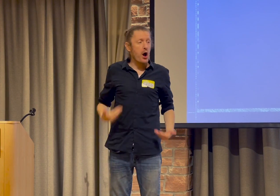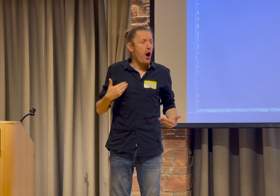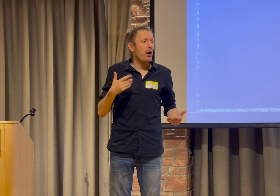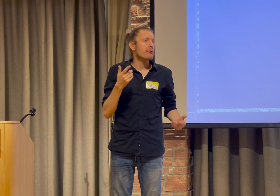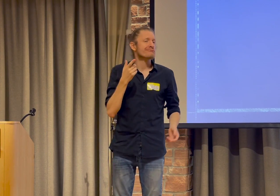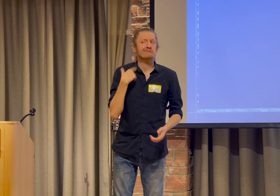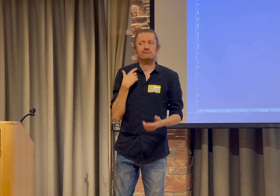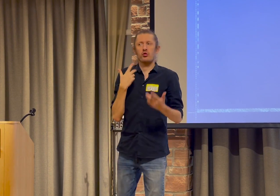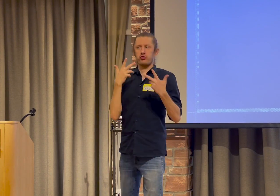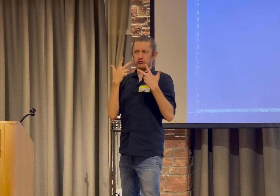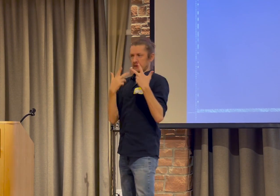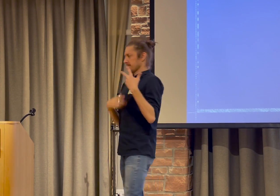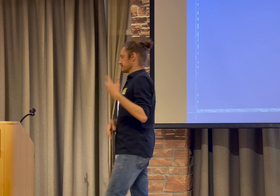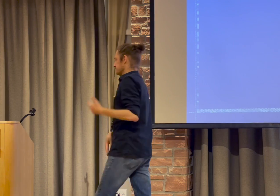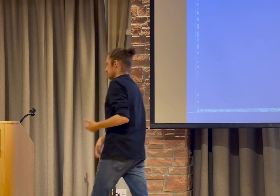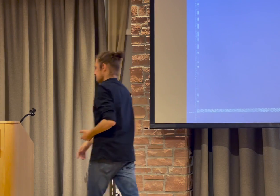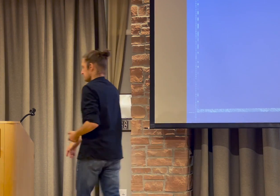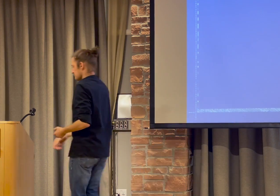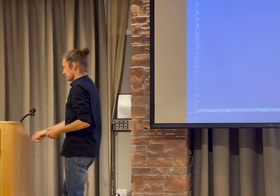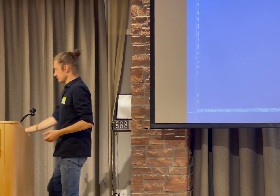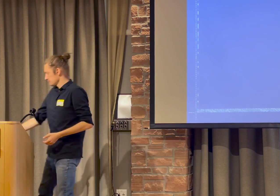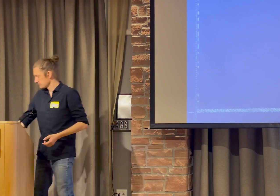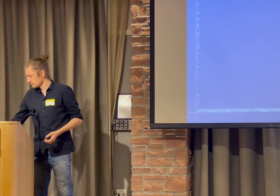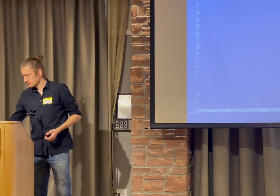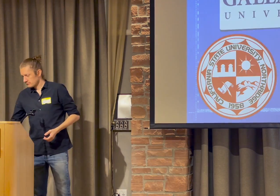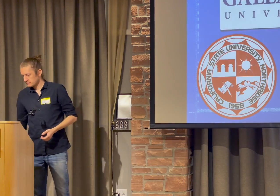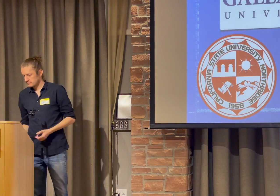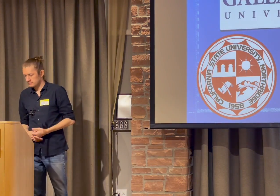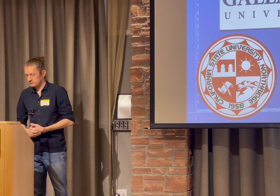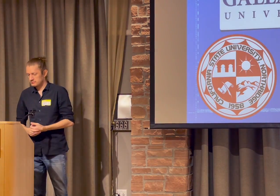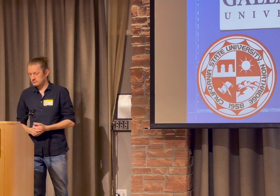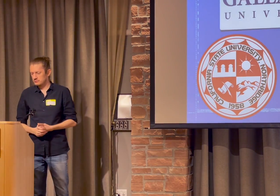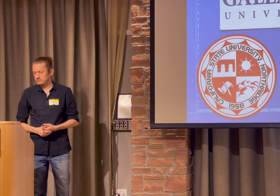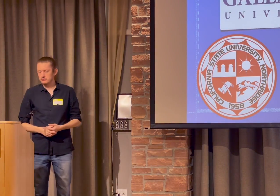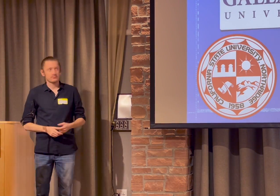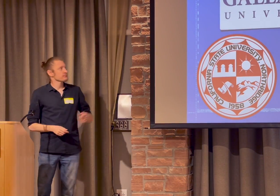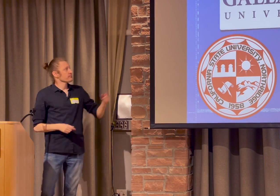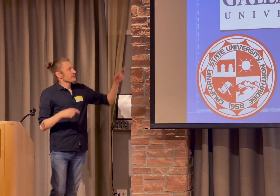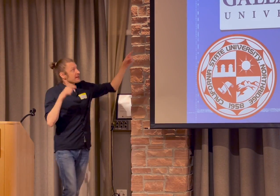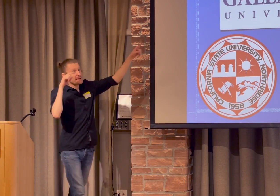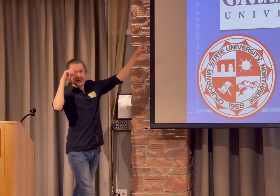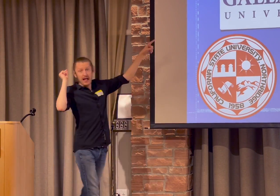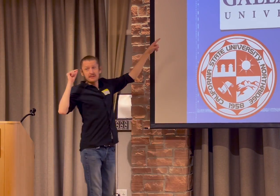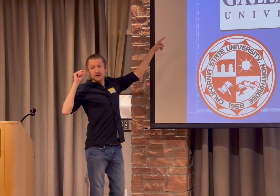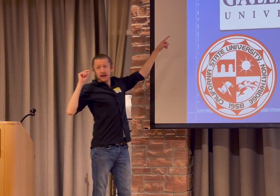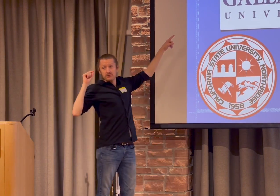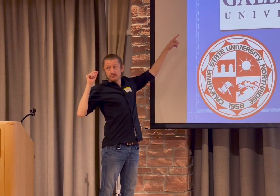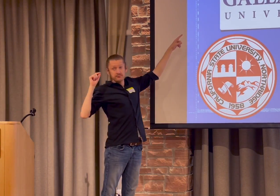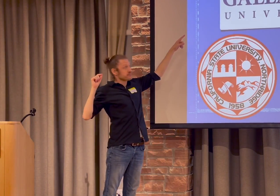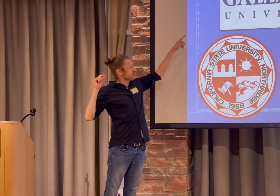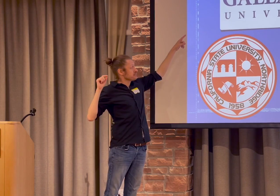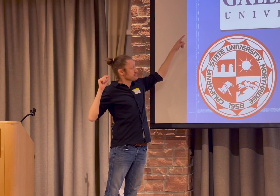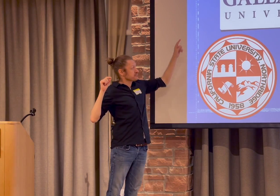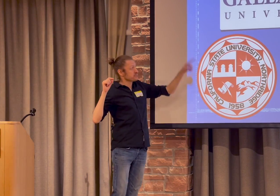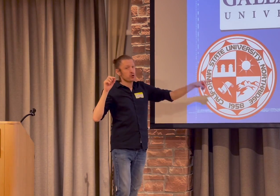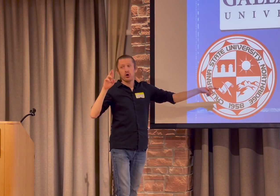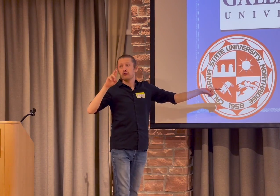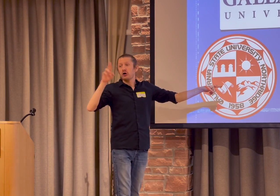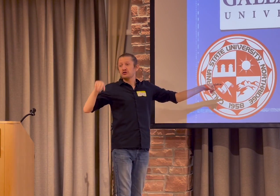cochlear implants, deaf people who use cute speech, and there are colleges that cater to all of those students. We have